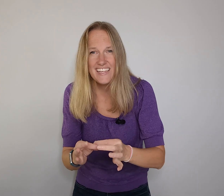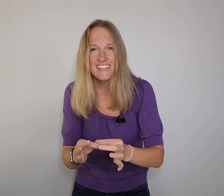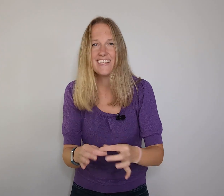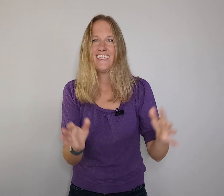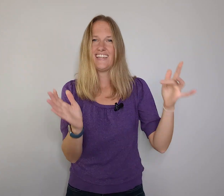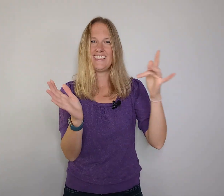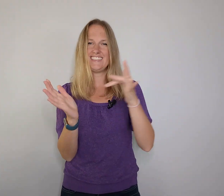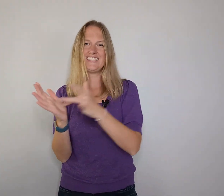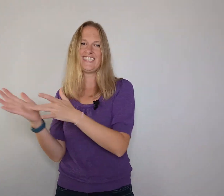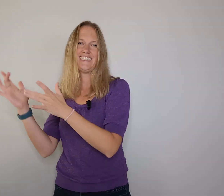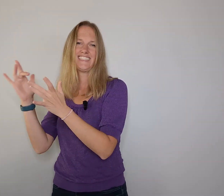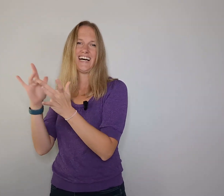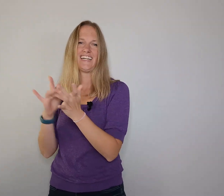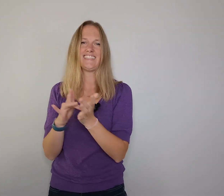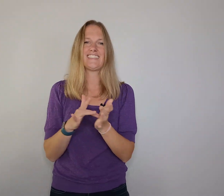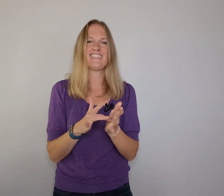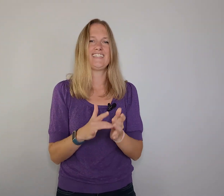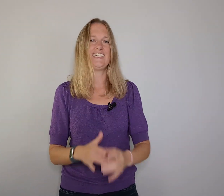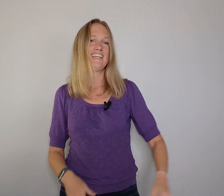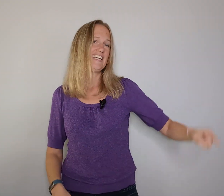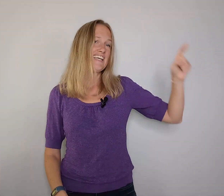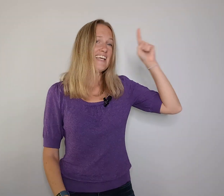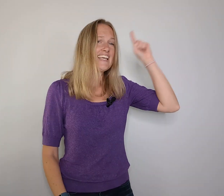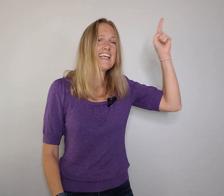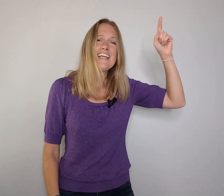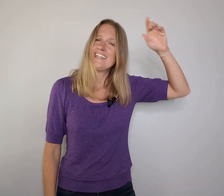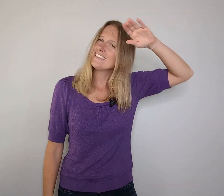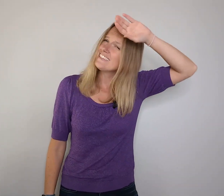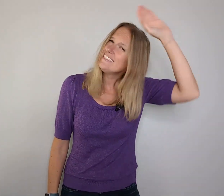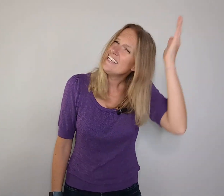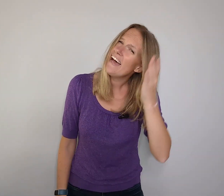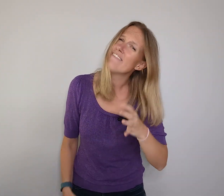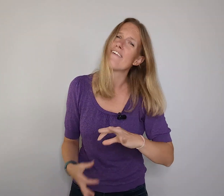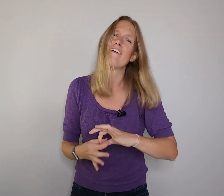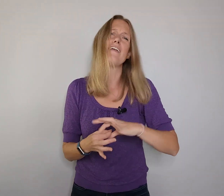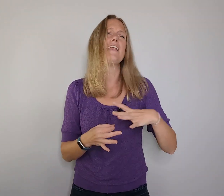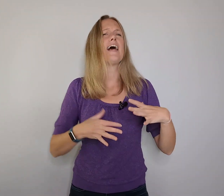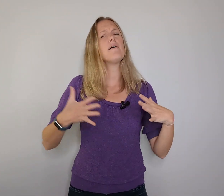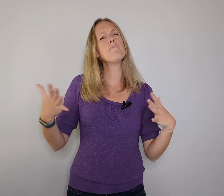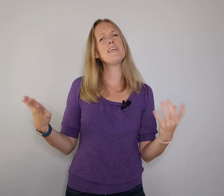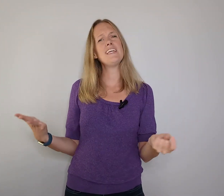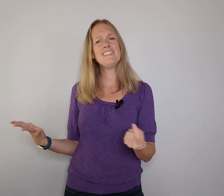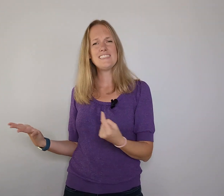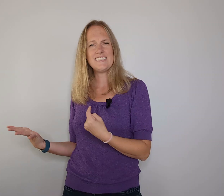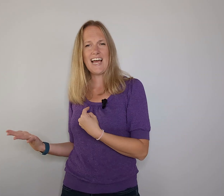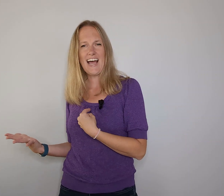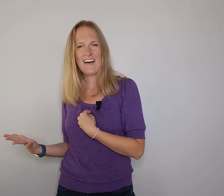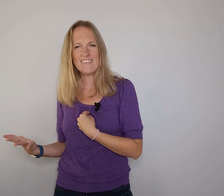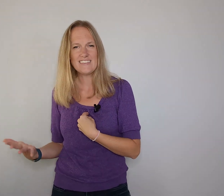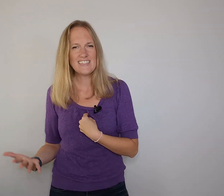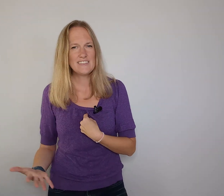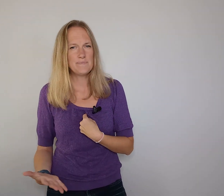faith in Jesus. He has never let me down.